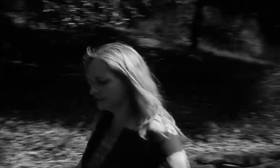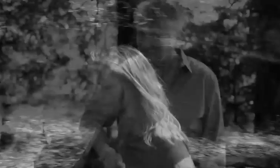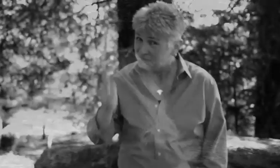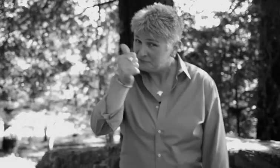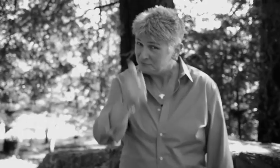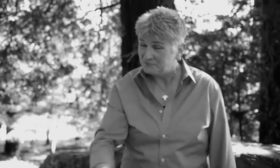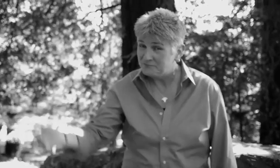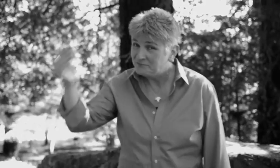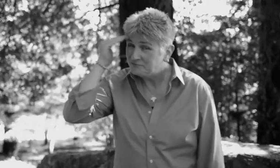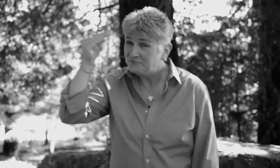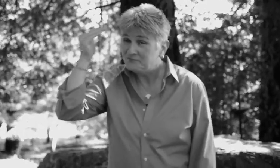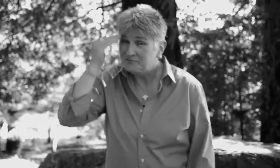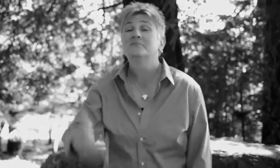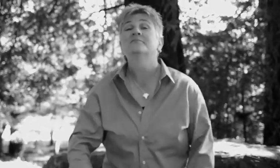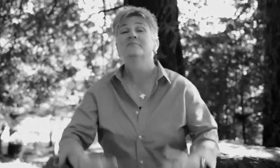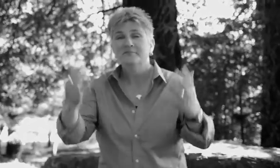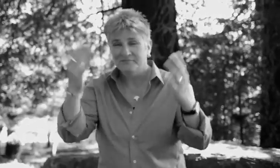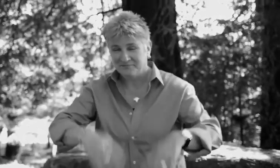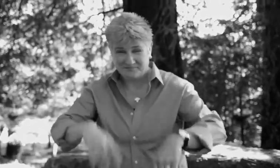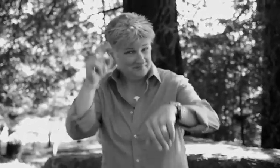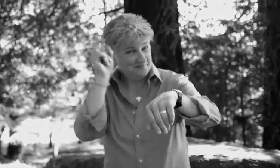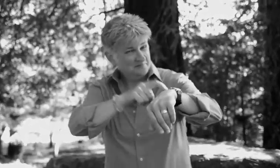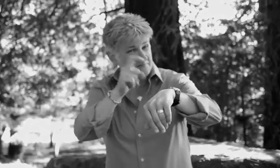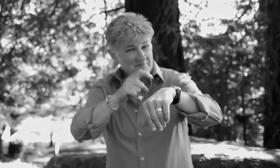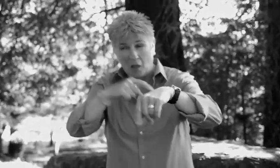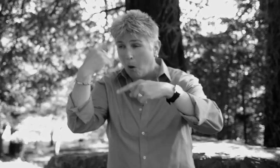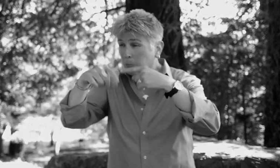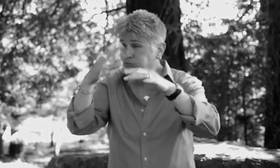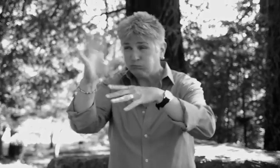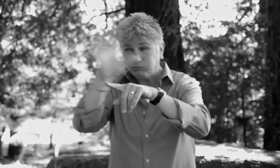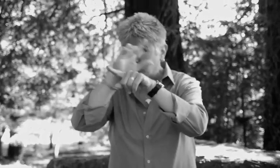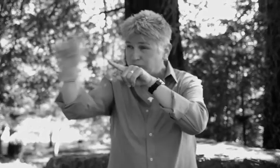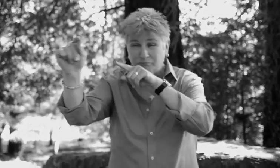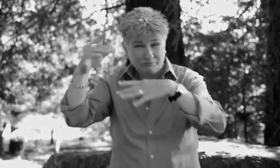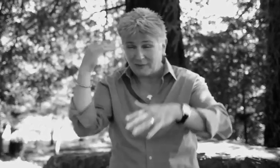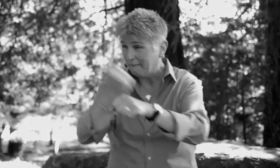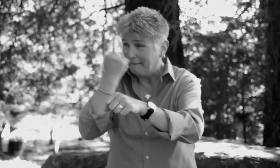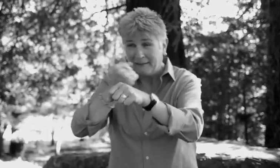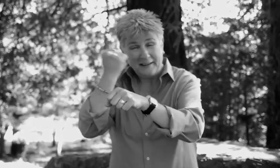stays. You know how the time flies. Only